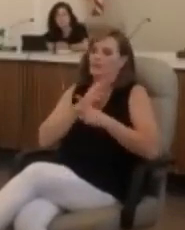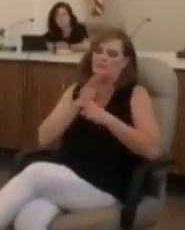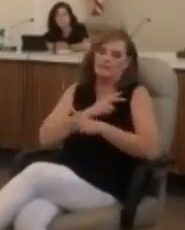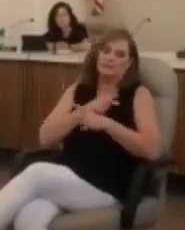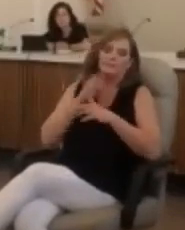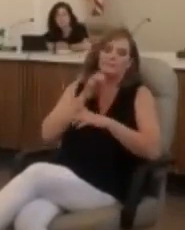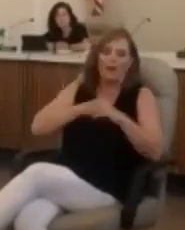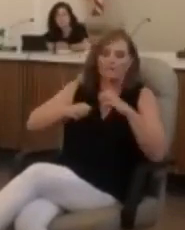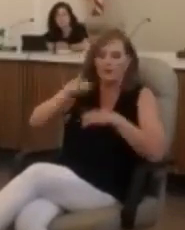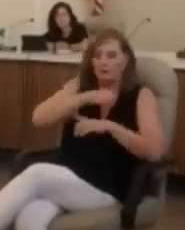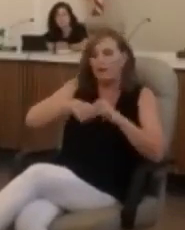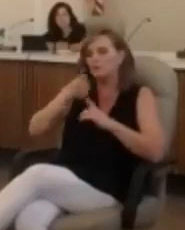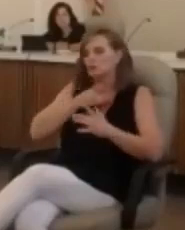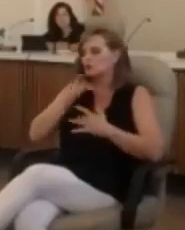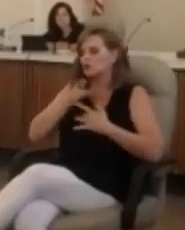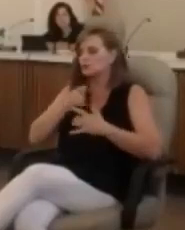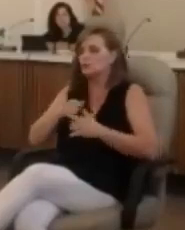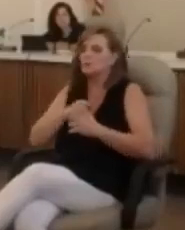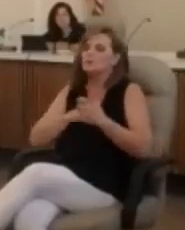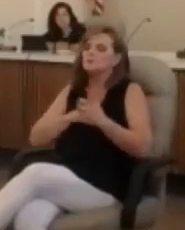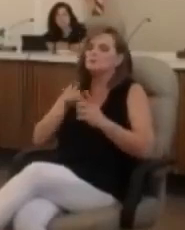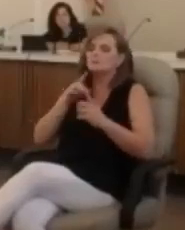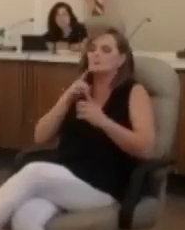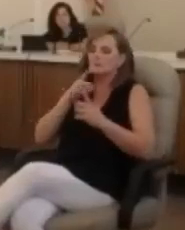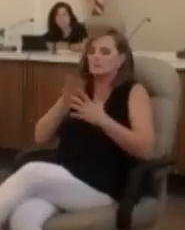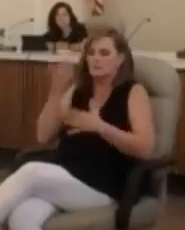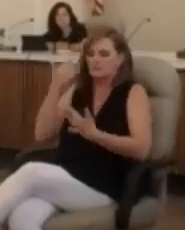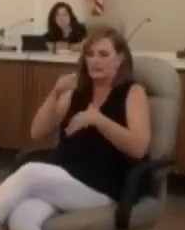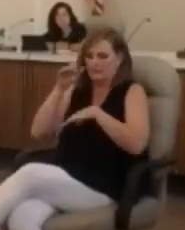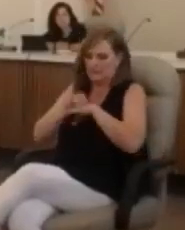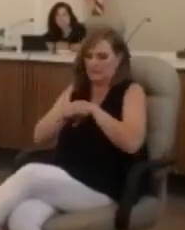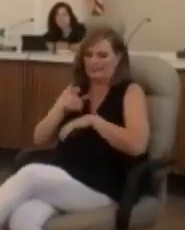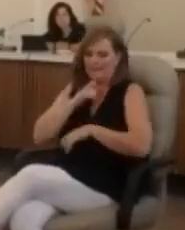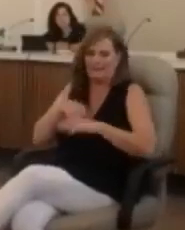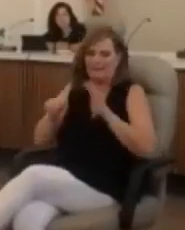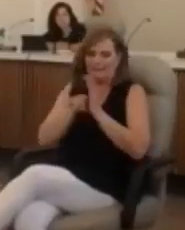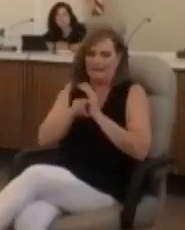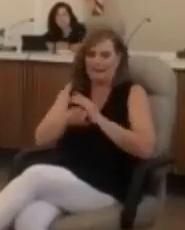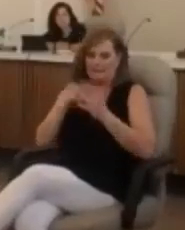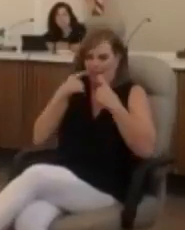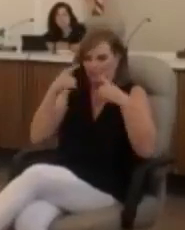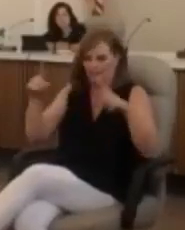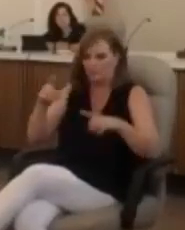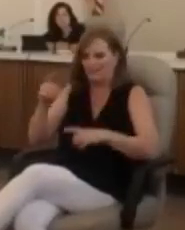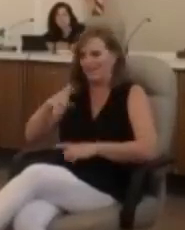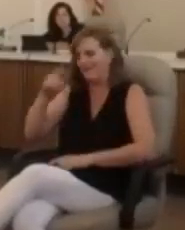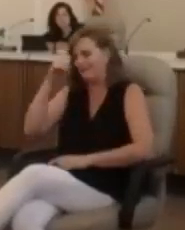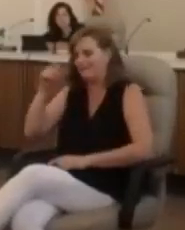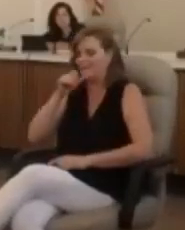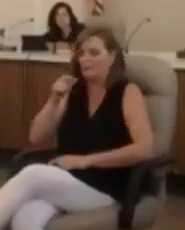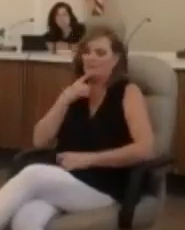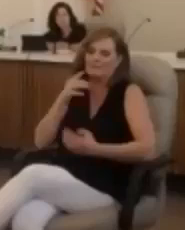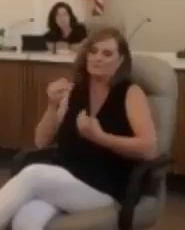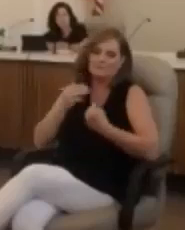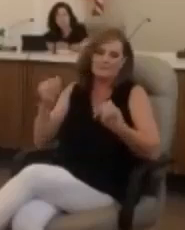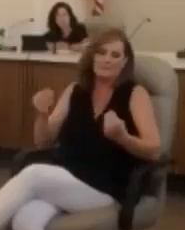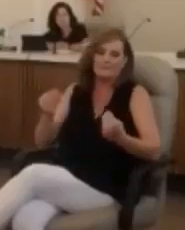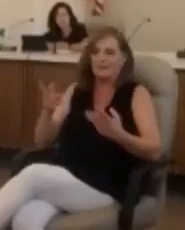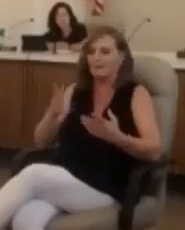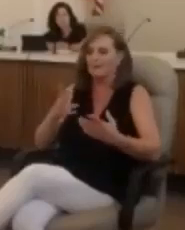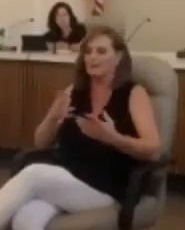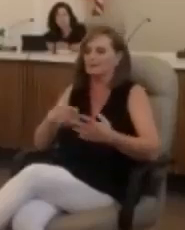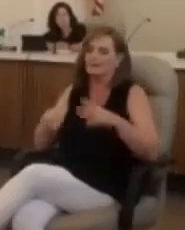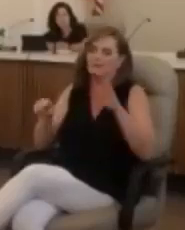negative declaration last night, is my understanding, which means they completed seeker and concluded that there were no material adverse environmental